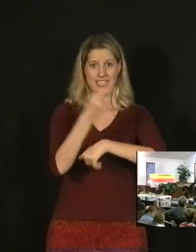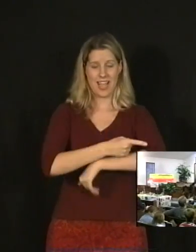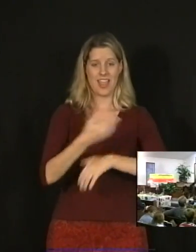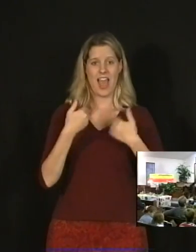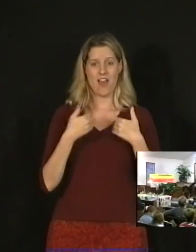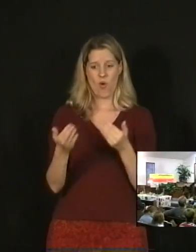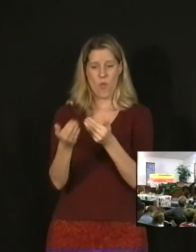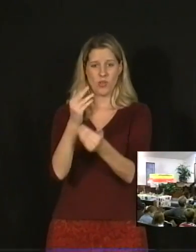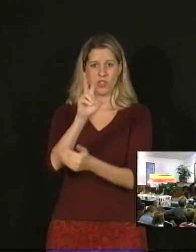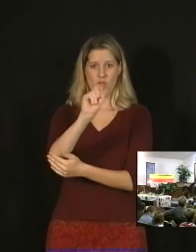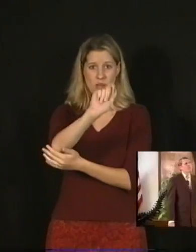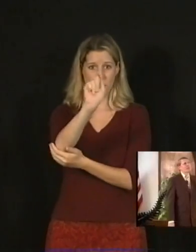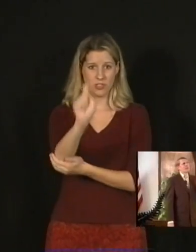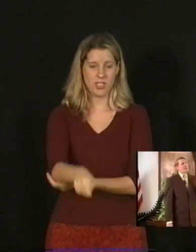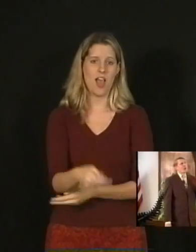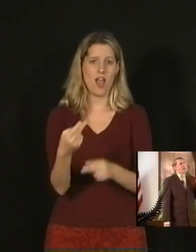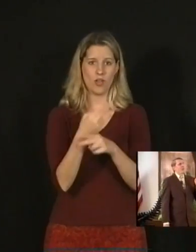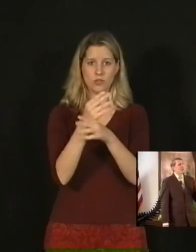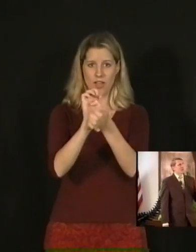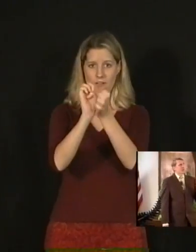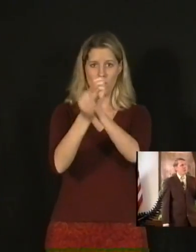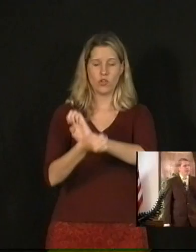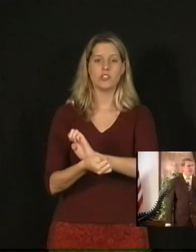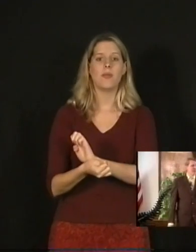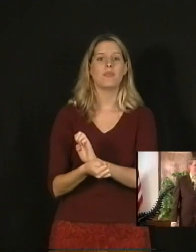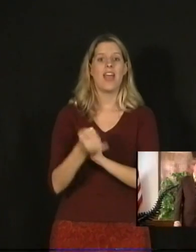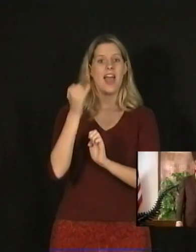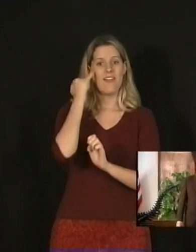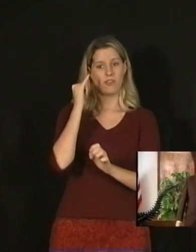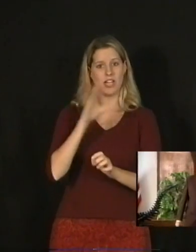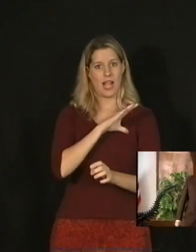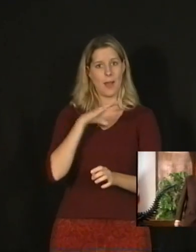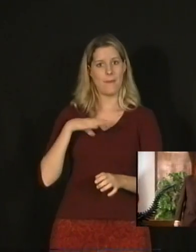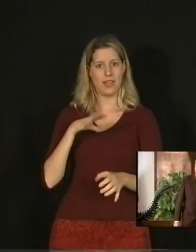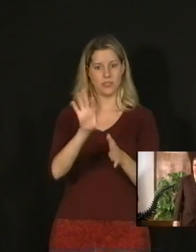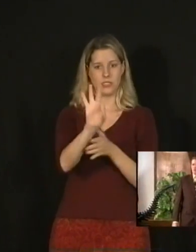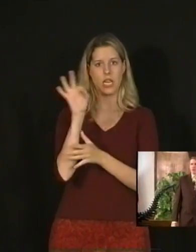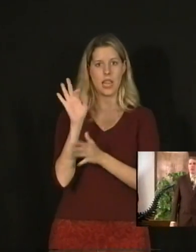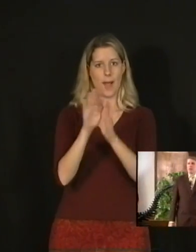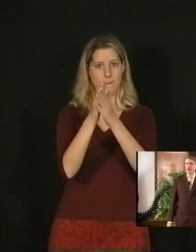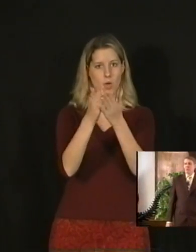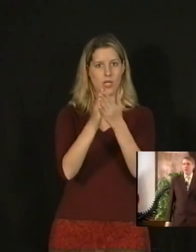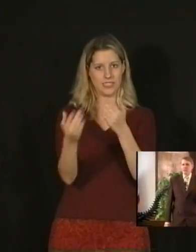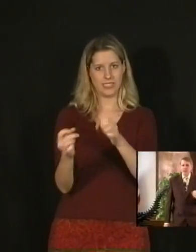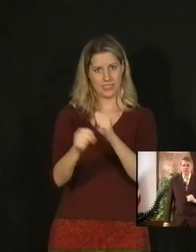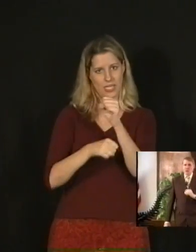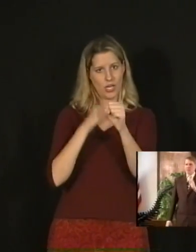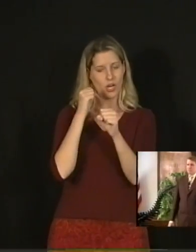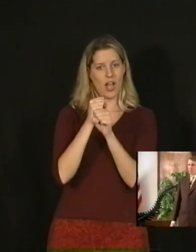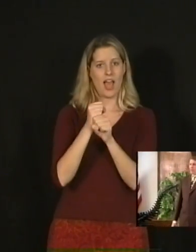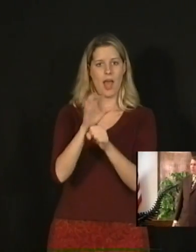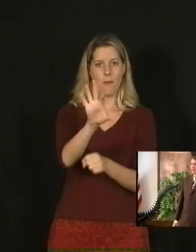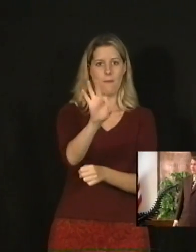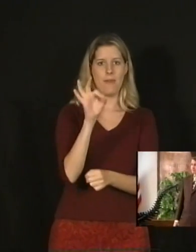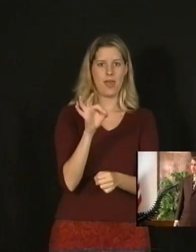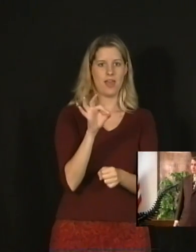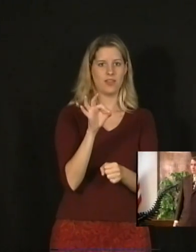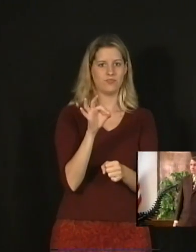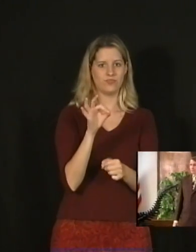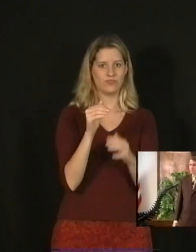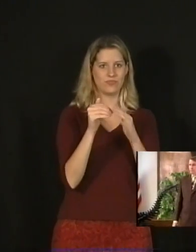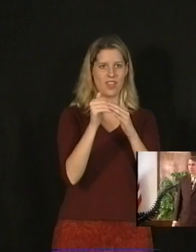30%. Well, if I was on the committee to select textbooks this year, I would pick the least poisonous book I could